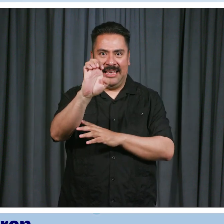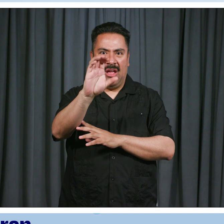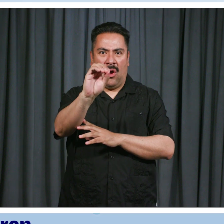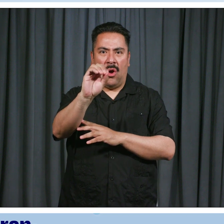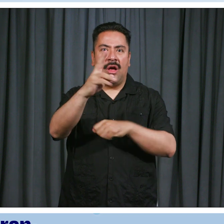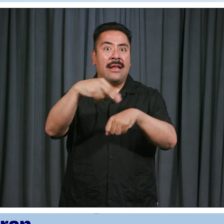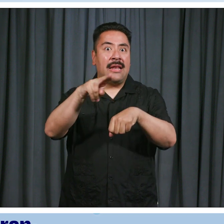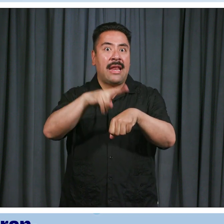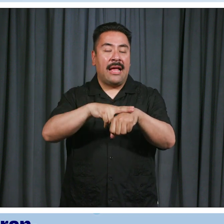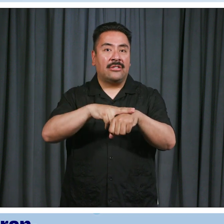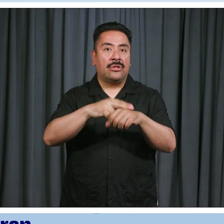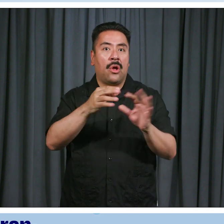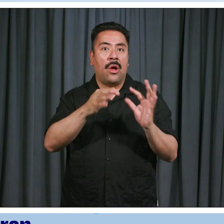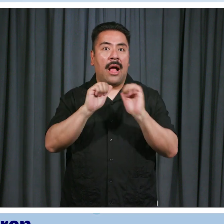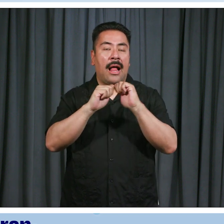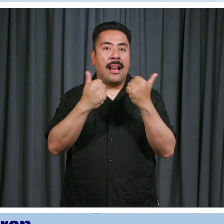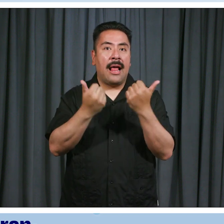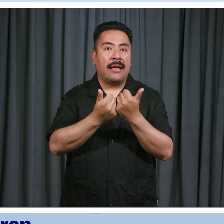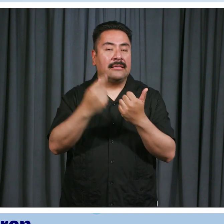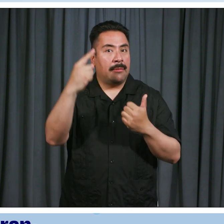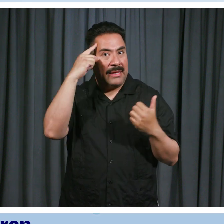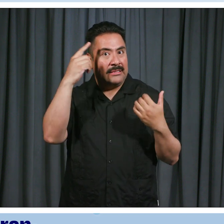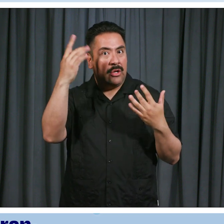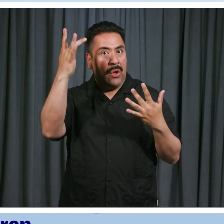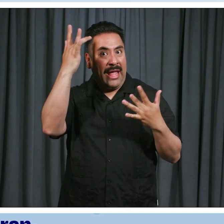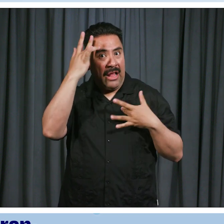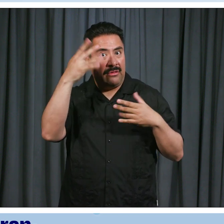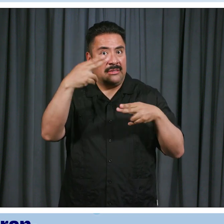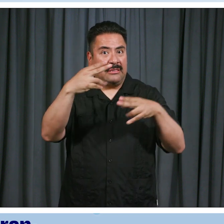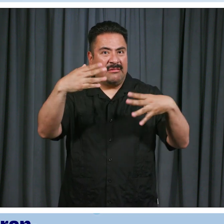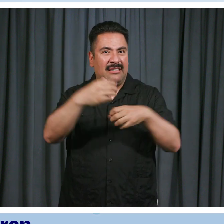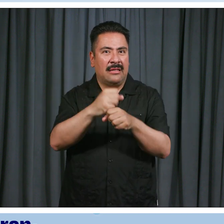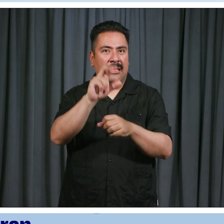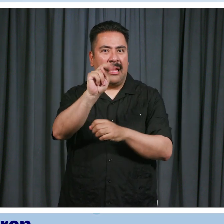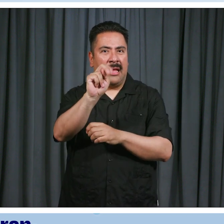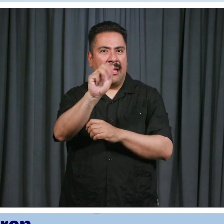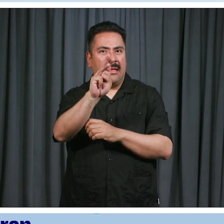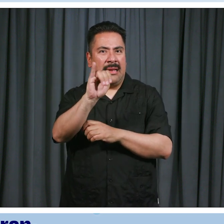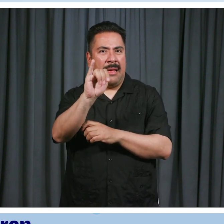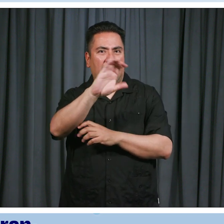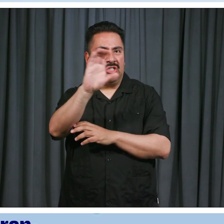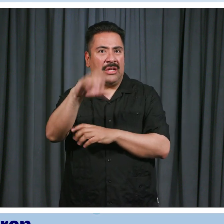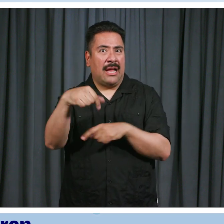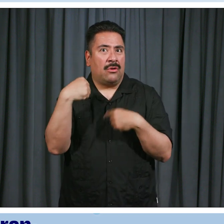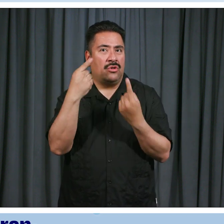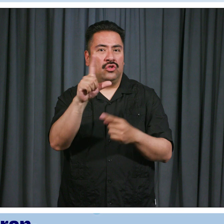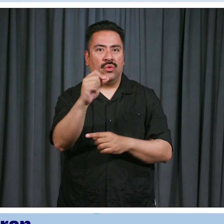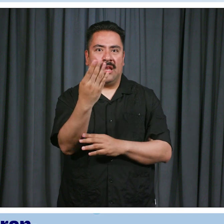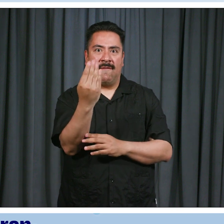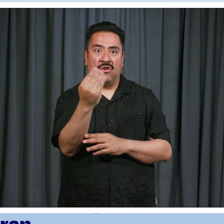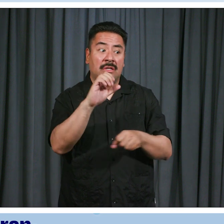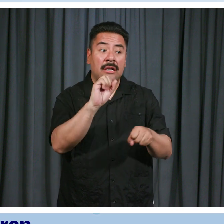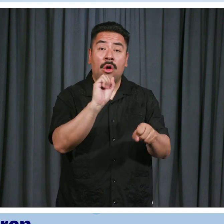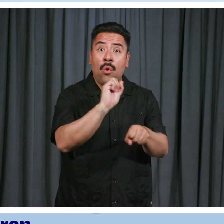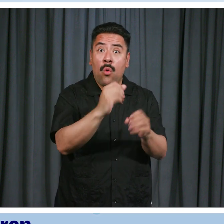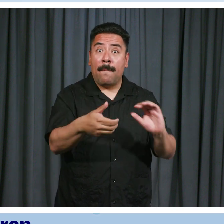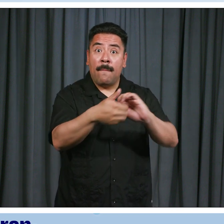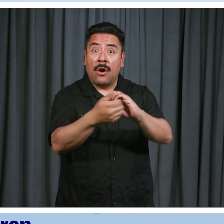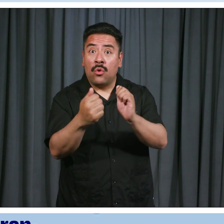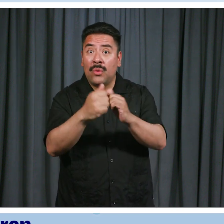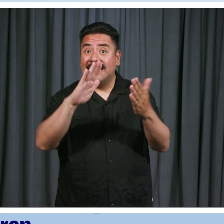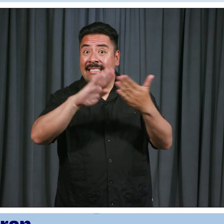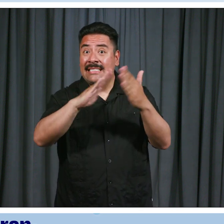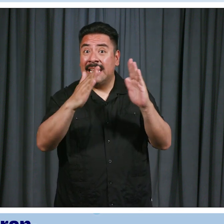National Alliance on Mental Illness, also known as NAMI Chicago, since 2014. She has worked with the city on a variety